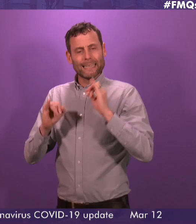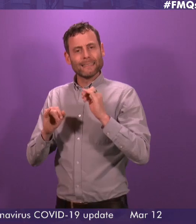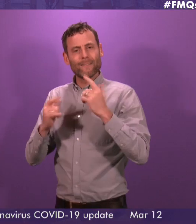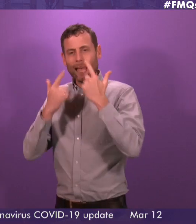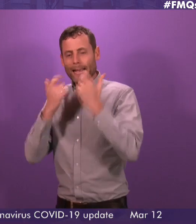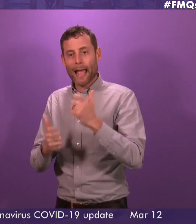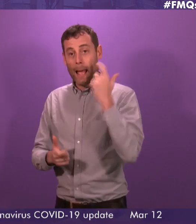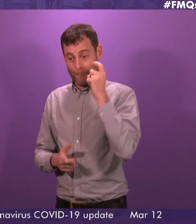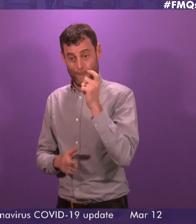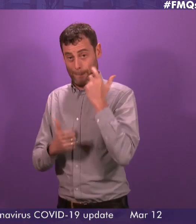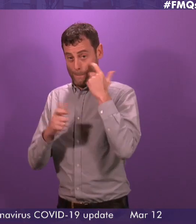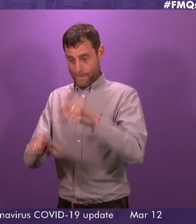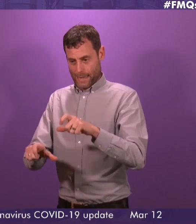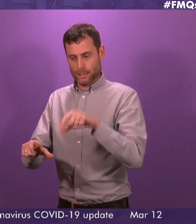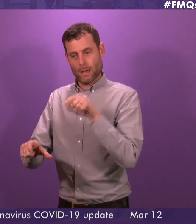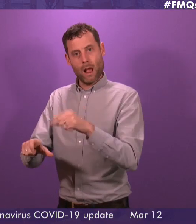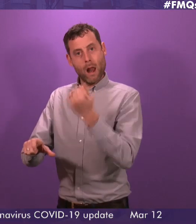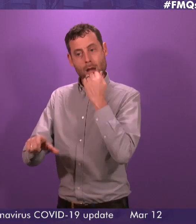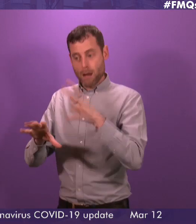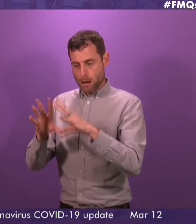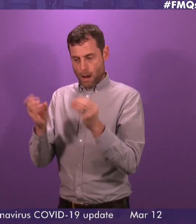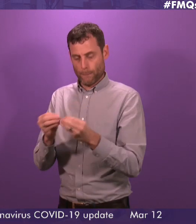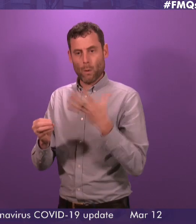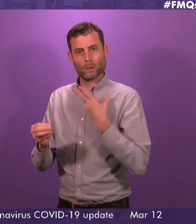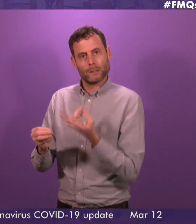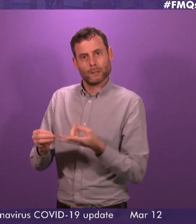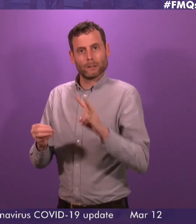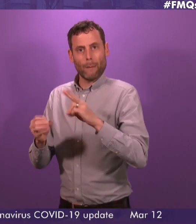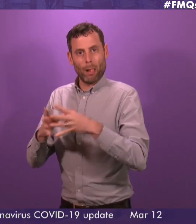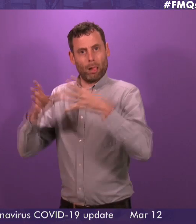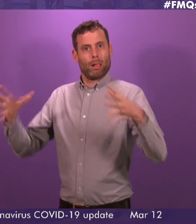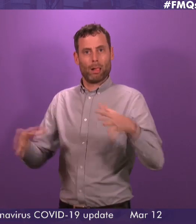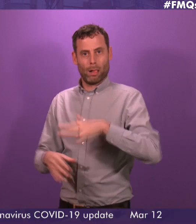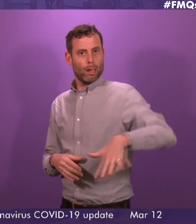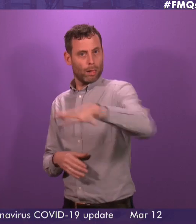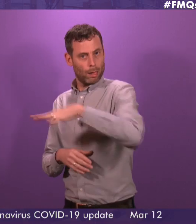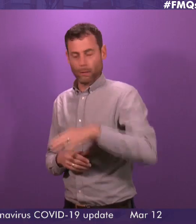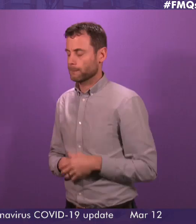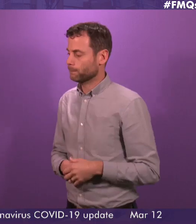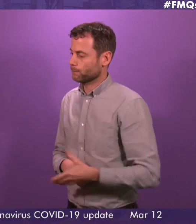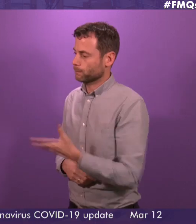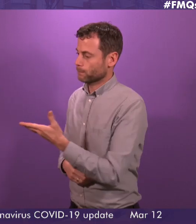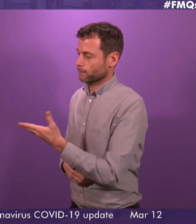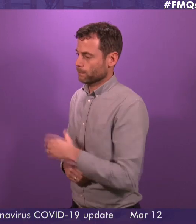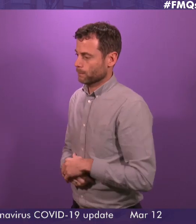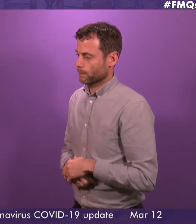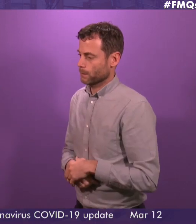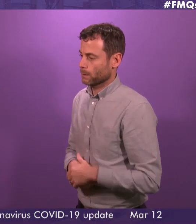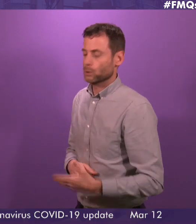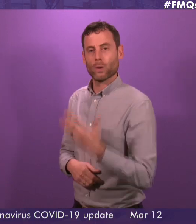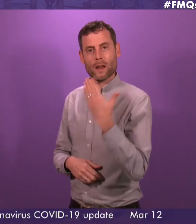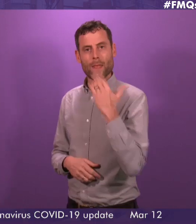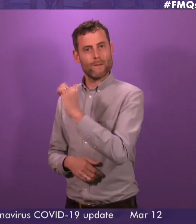Lennon. Thank you, Presiding Officer, and I thank the Cabinet Secretary for her statement and the offer to keep Parliament